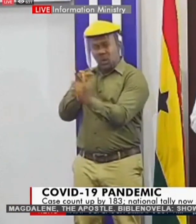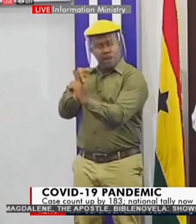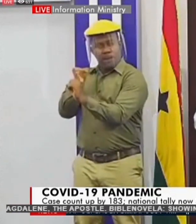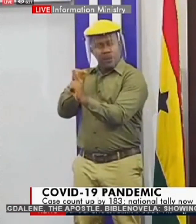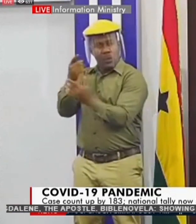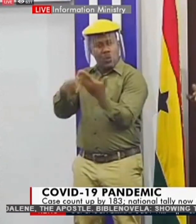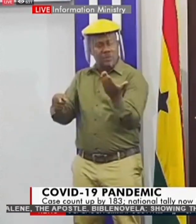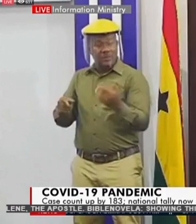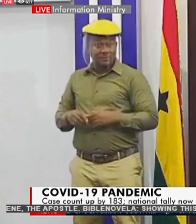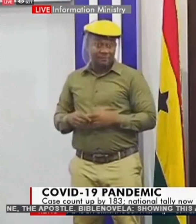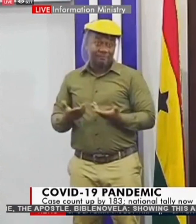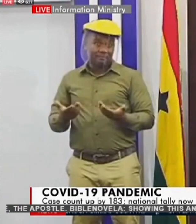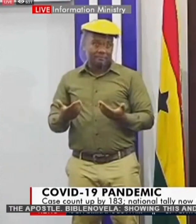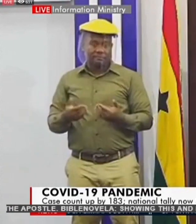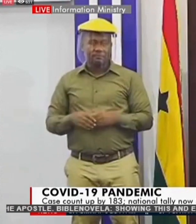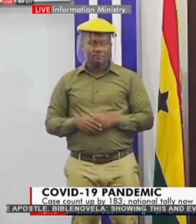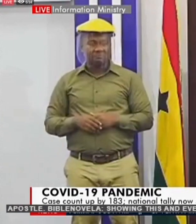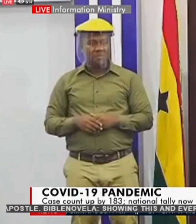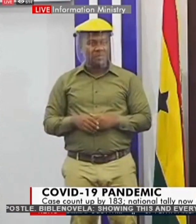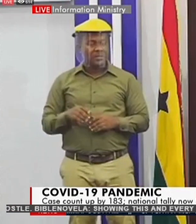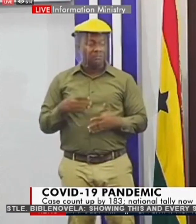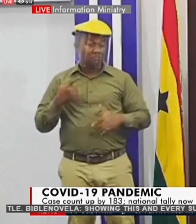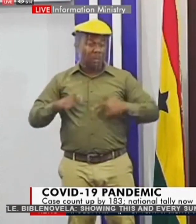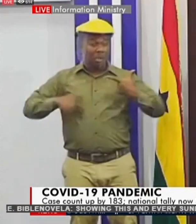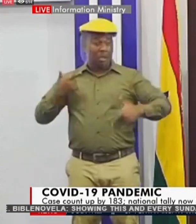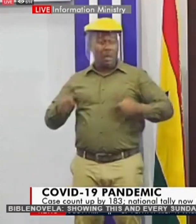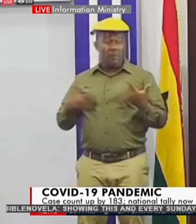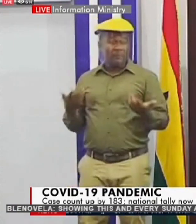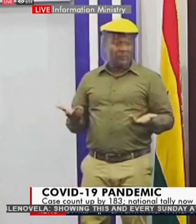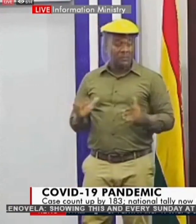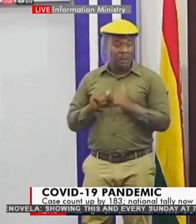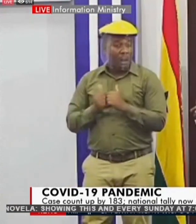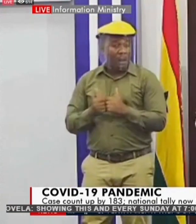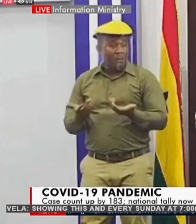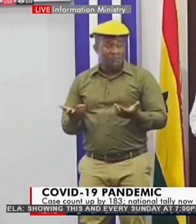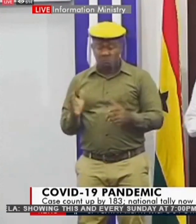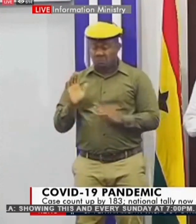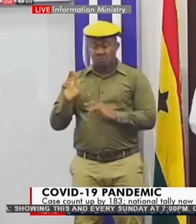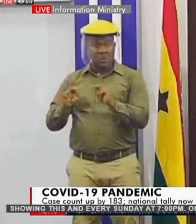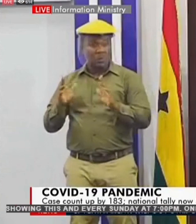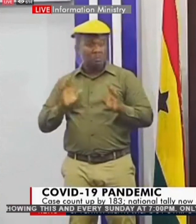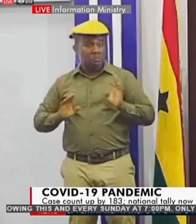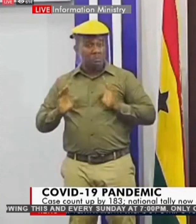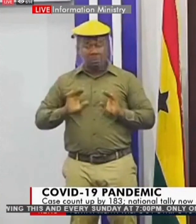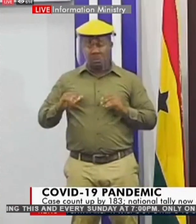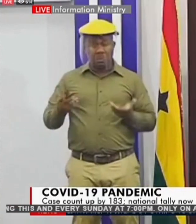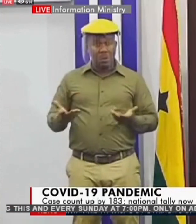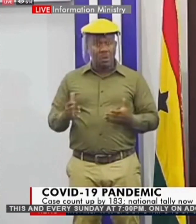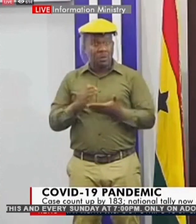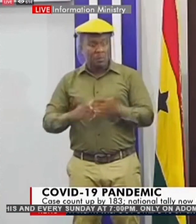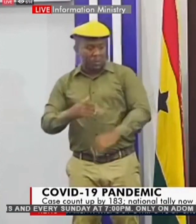of personal life or style, the way people want to live their life. Somebody wants to have a